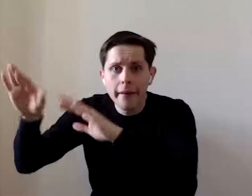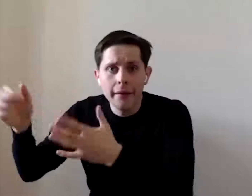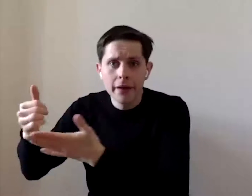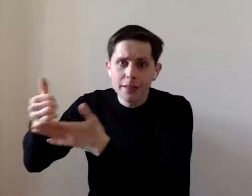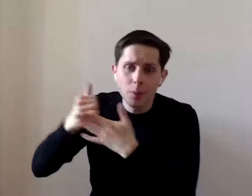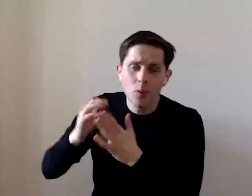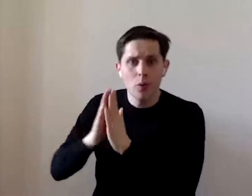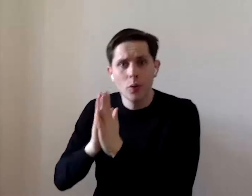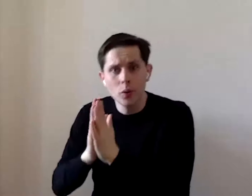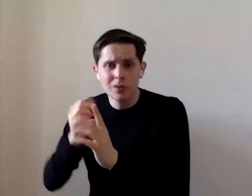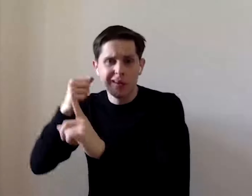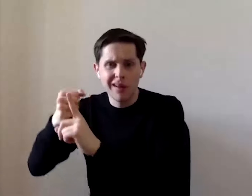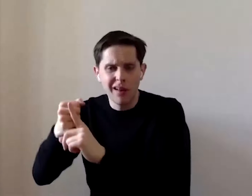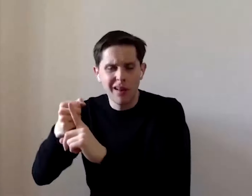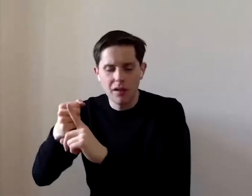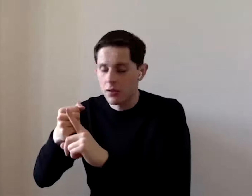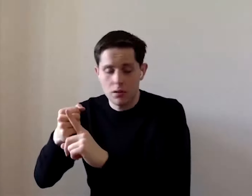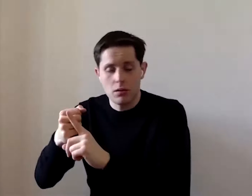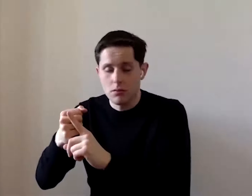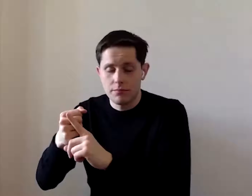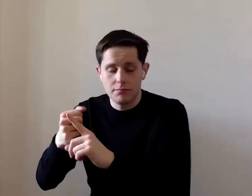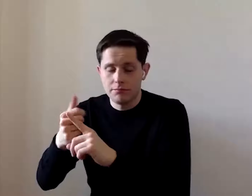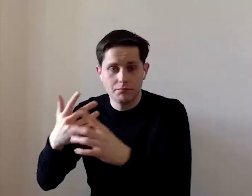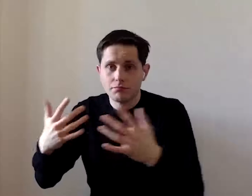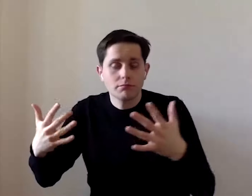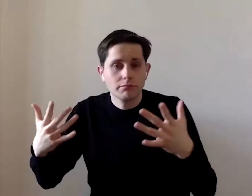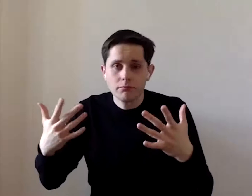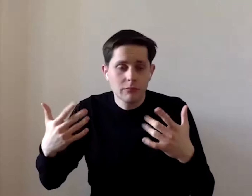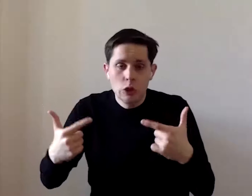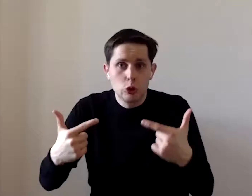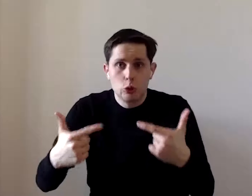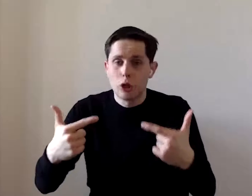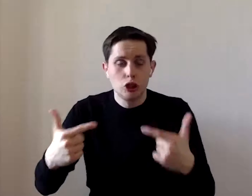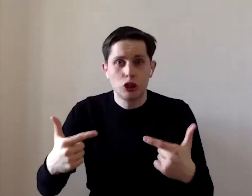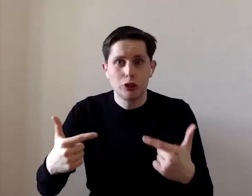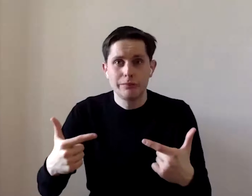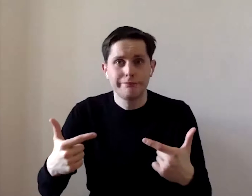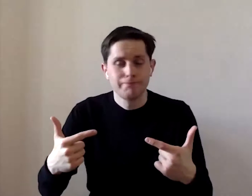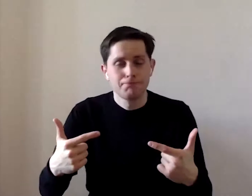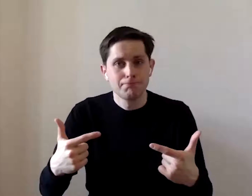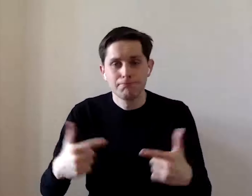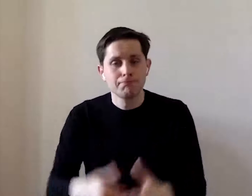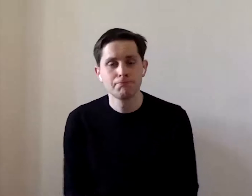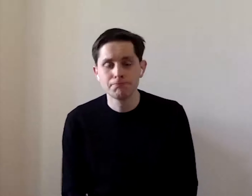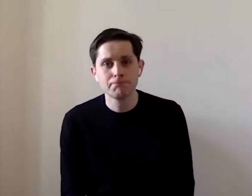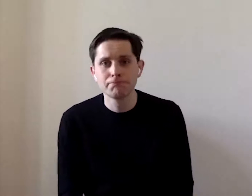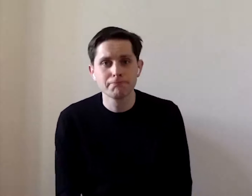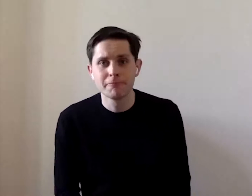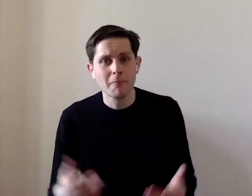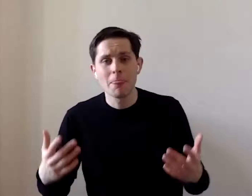emotionally taxing admin, like none of this admin is neutral when you're having to fight every day to just be